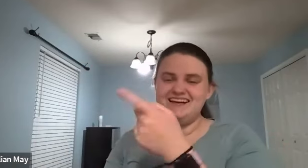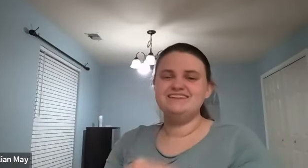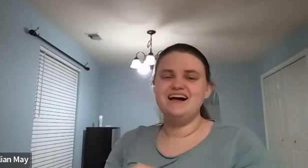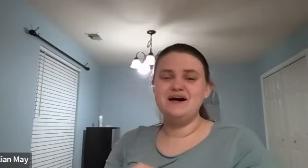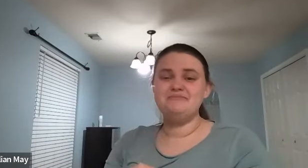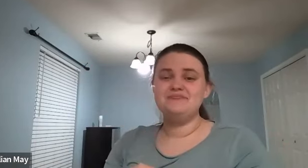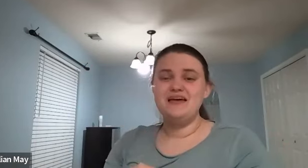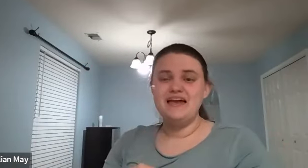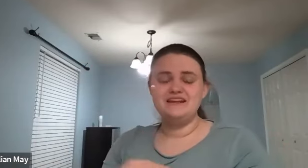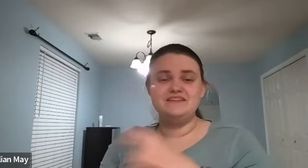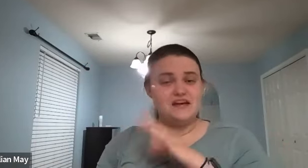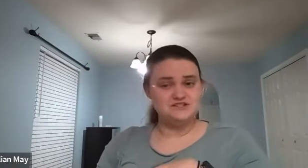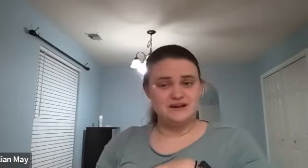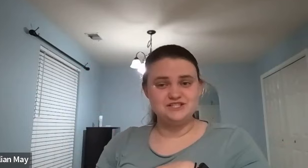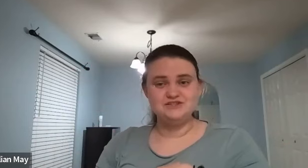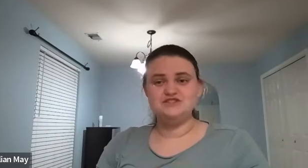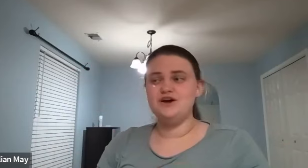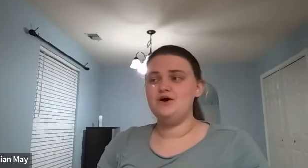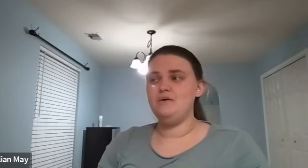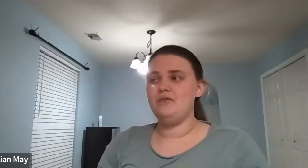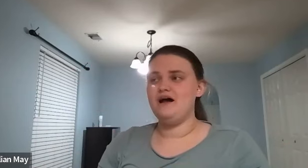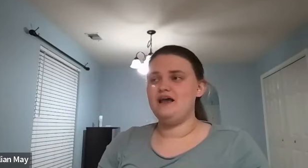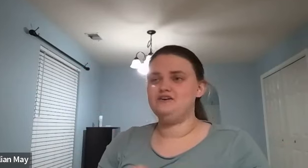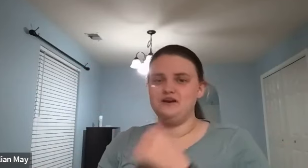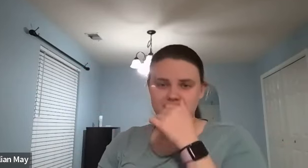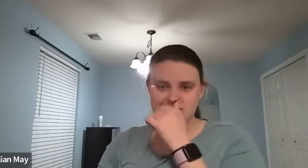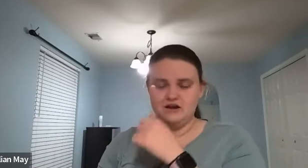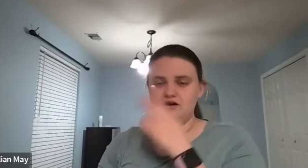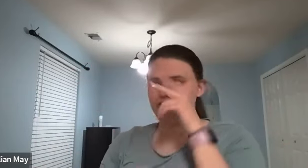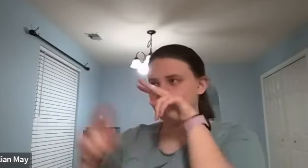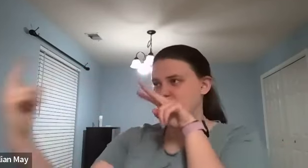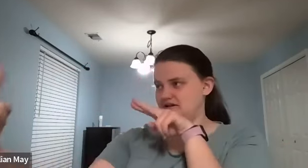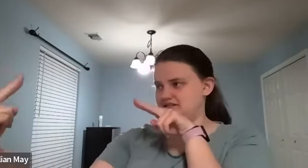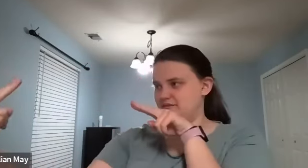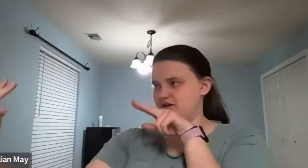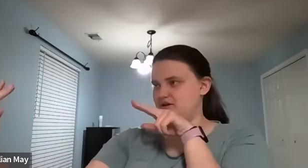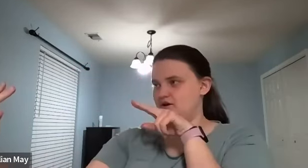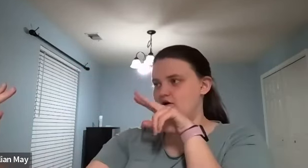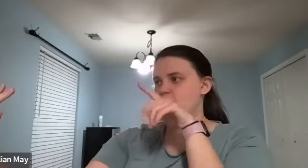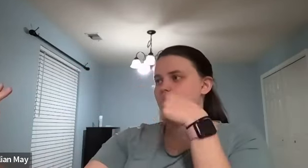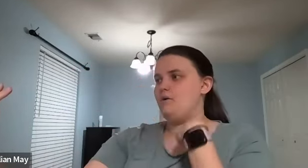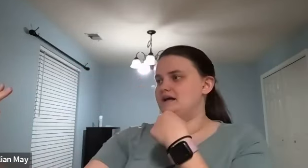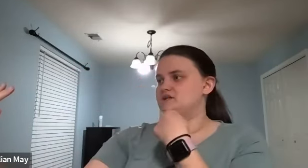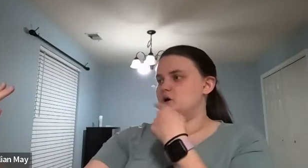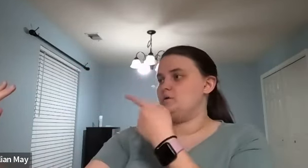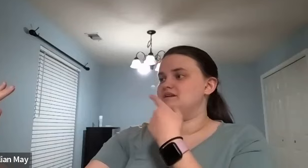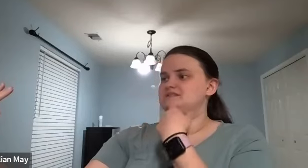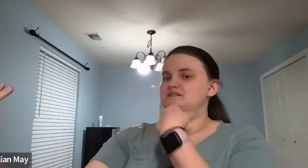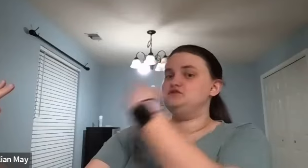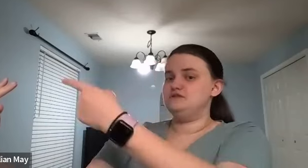tell. And again, that's directional. So like, you're not gonna look at someone and go, oh, I told, because if you do this,